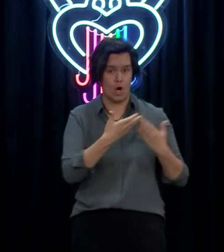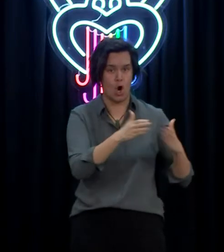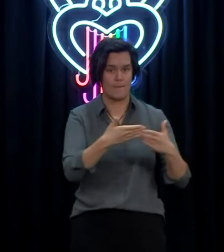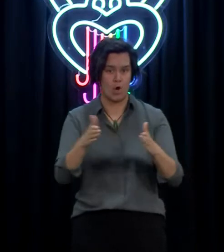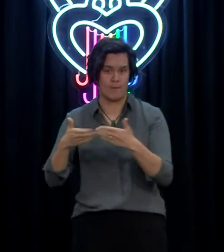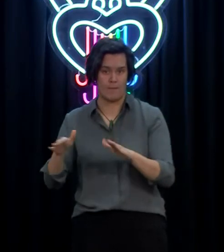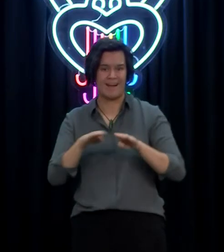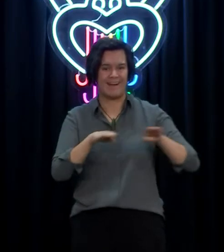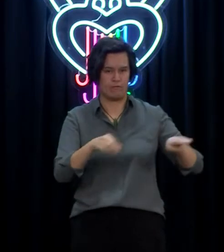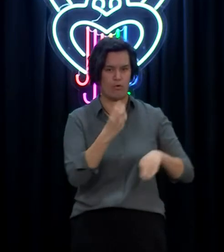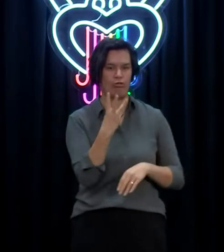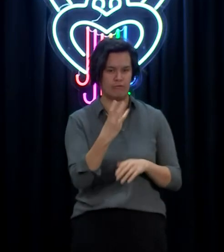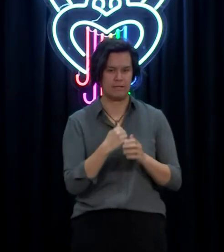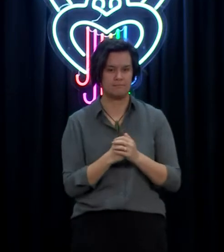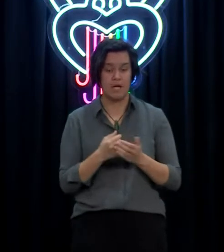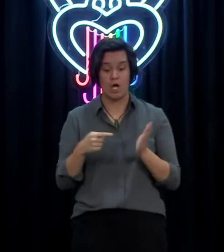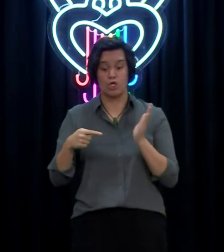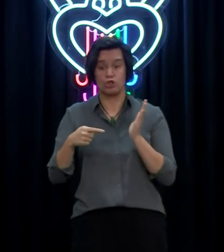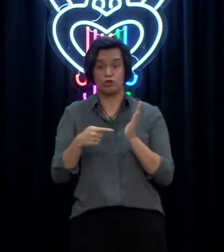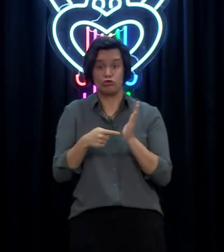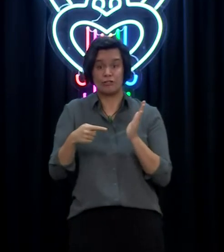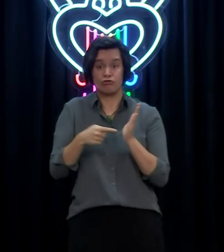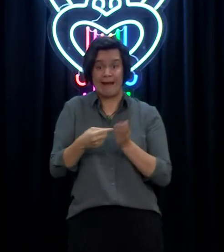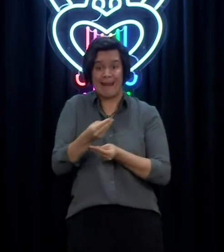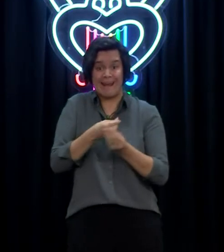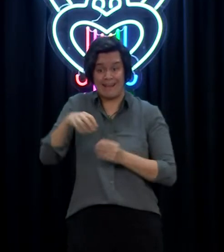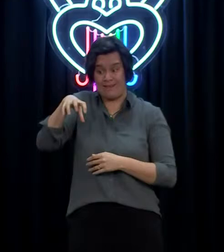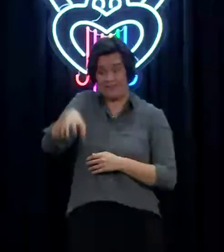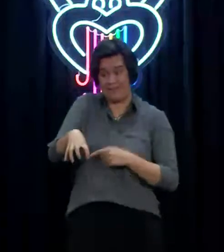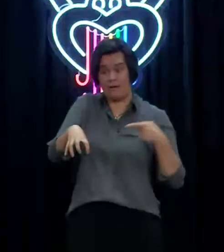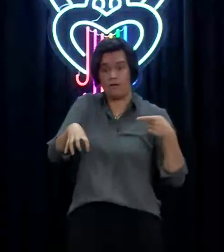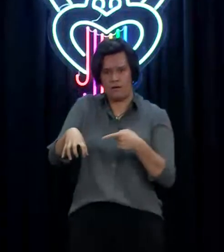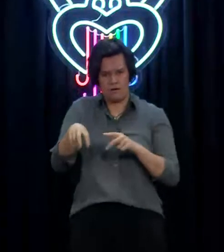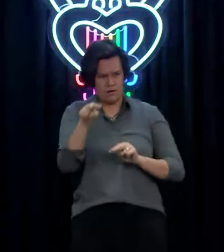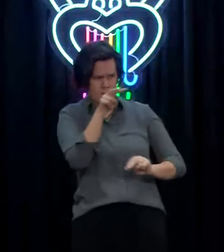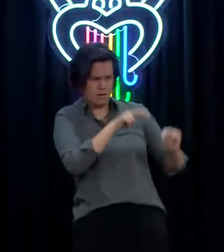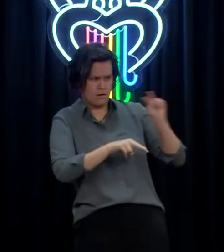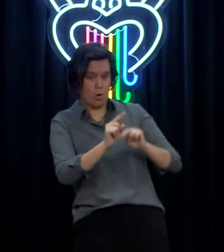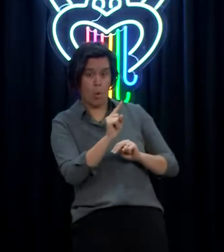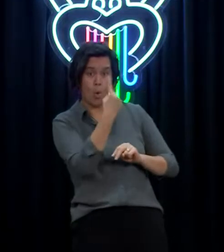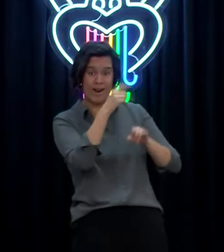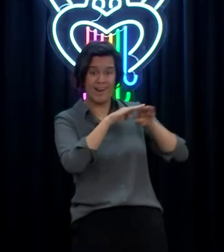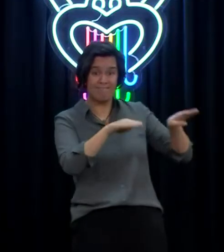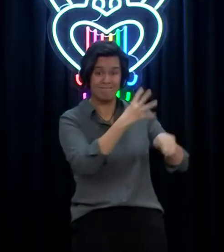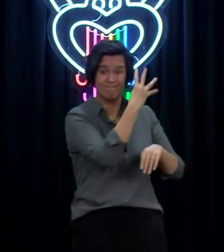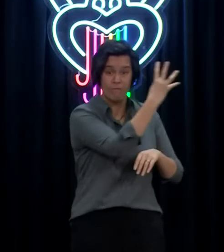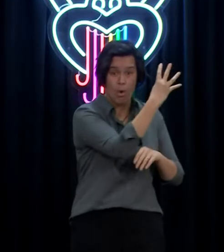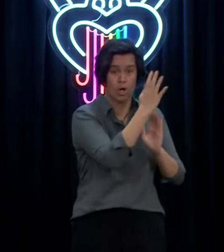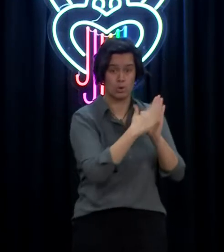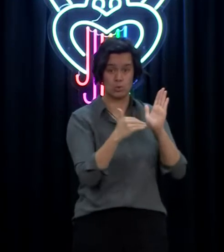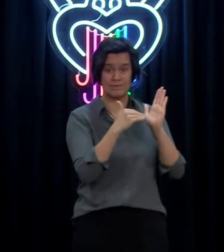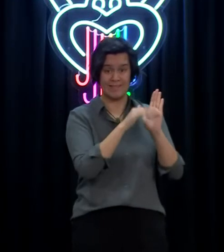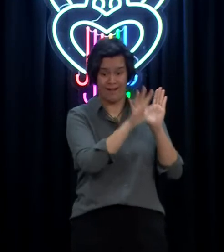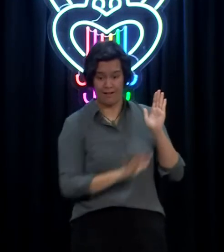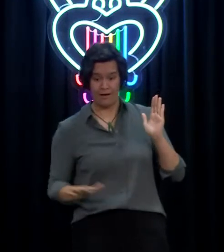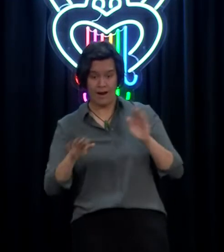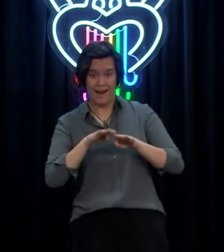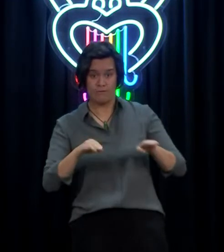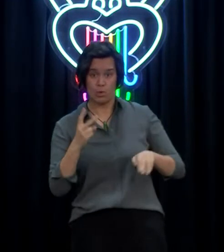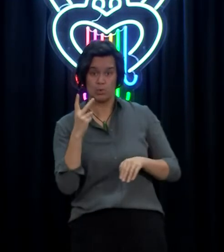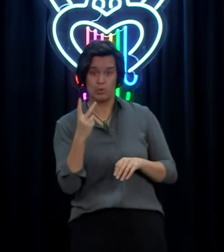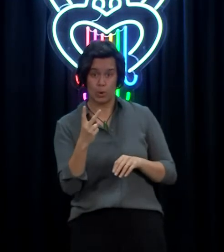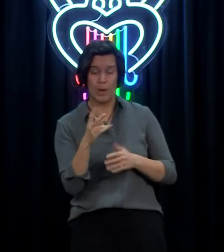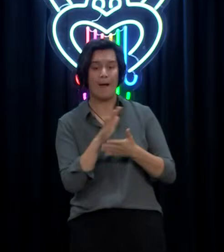around that, the Treasury estimates that the current scenario, with Auckland in Alert Level 4 and the rest of the country in Alert Level 2,